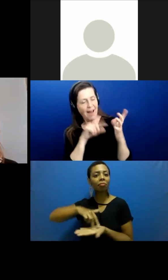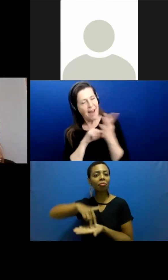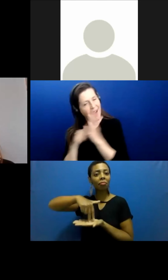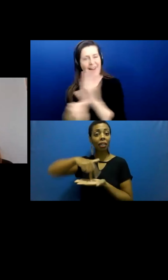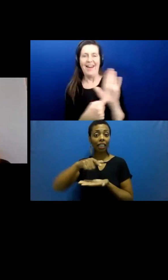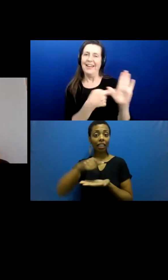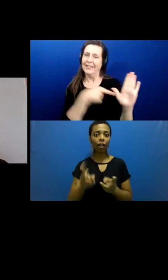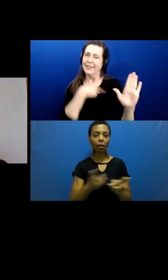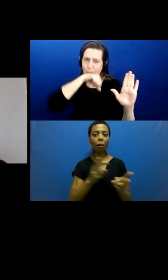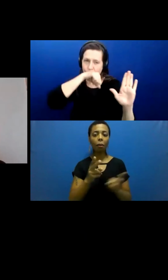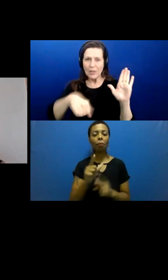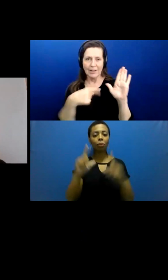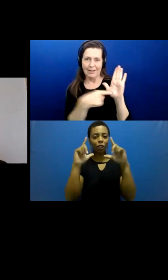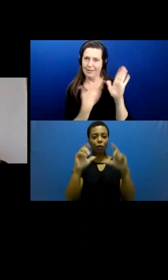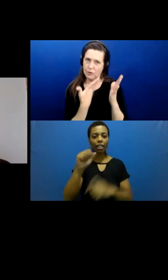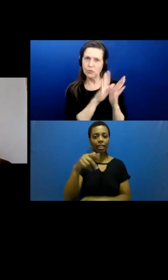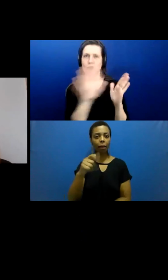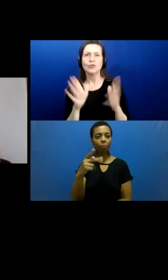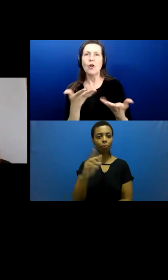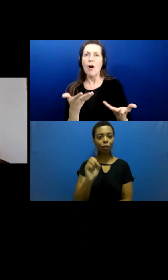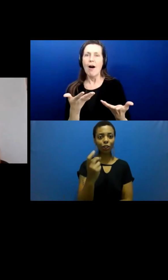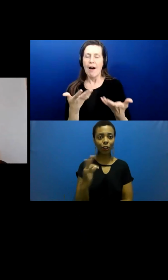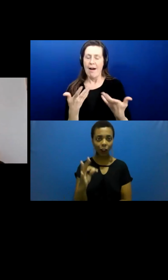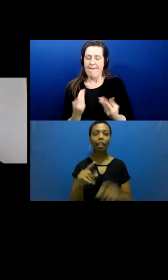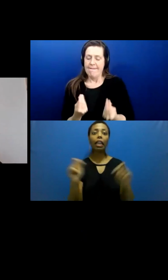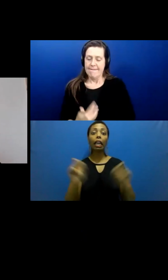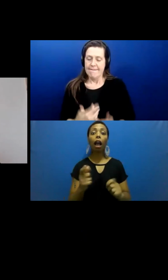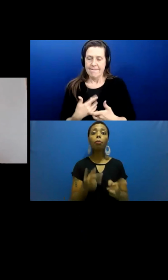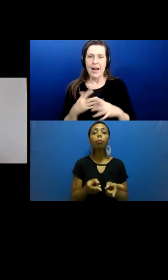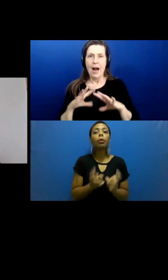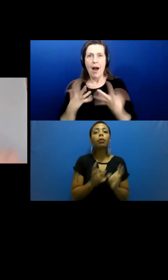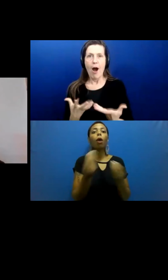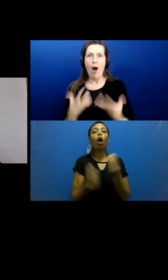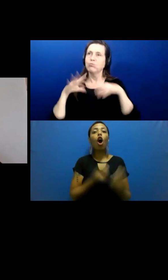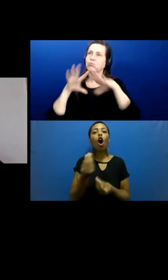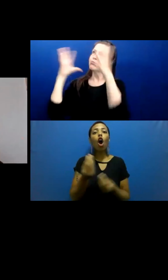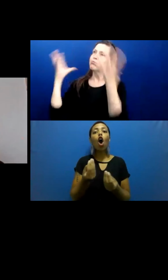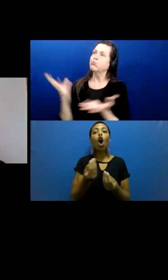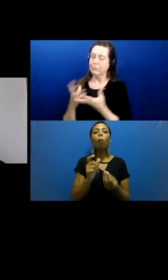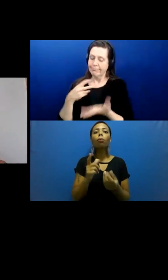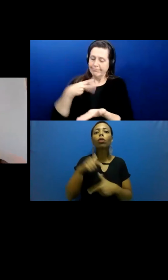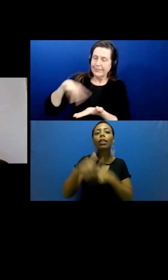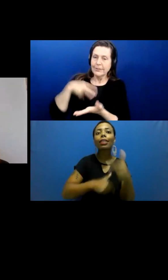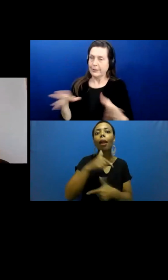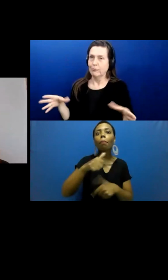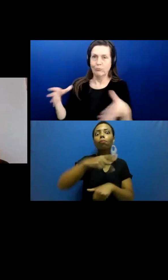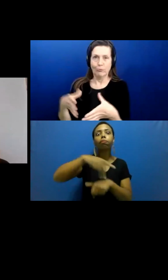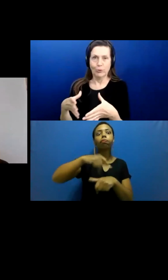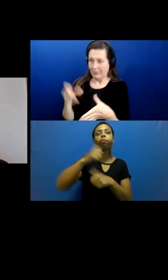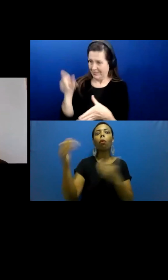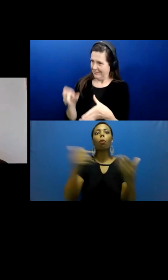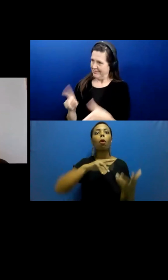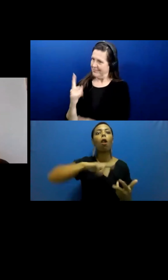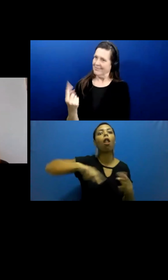picture taken from when Sense did some work with an international global dance troupe, with deafblind people, and it was a